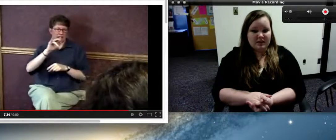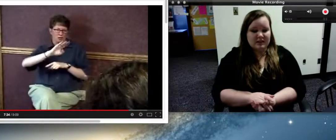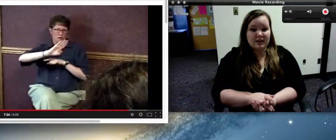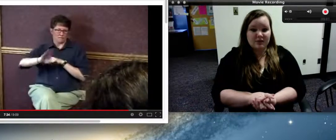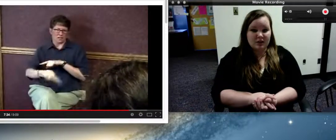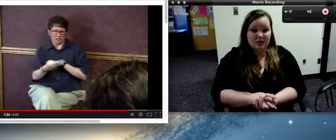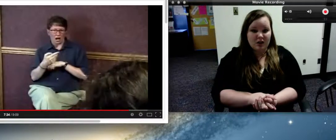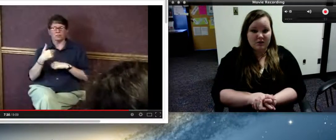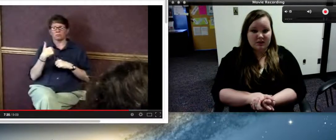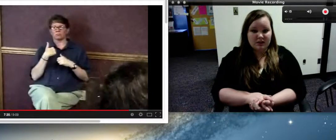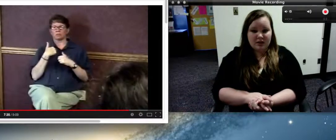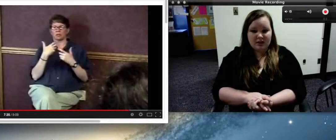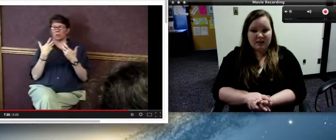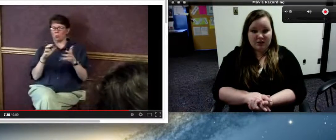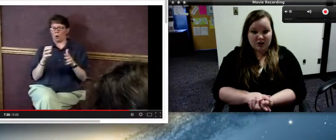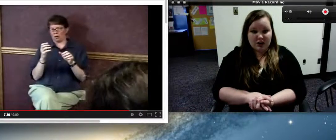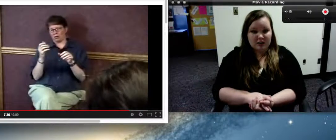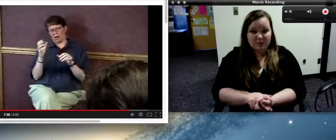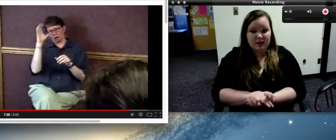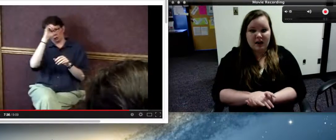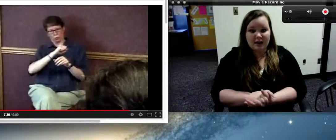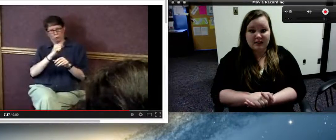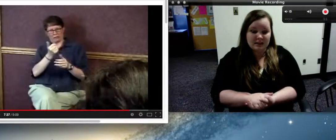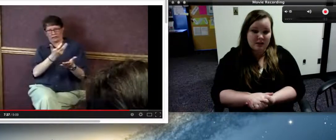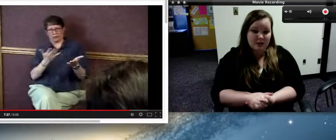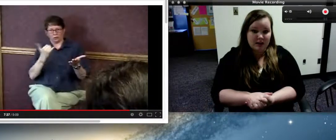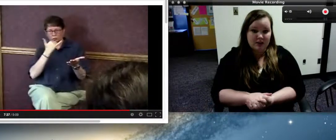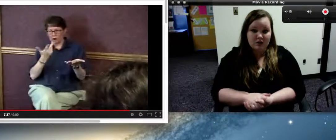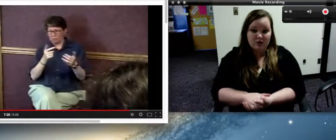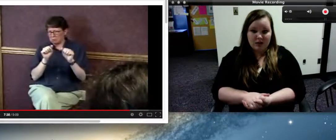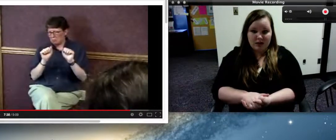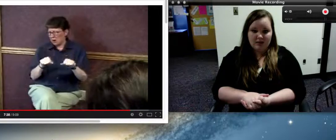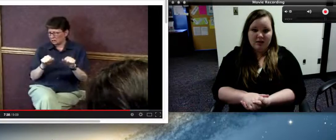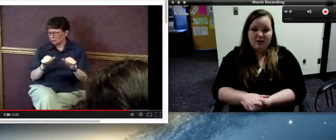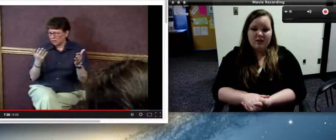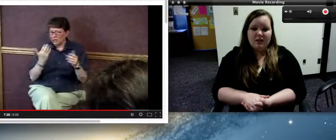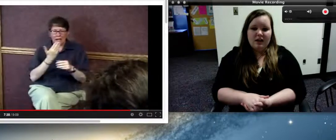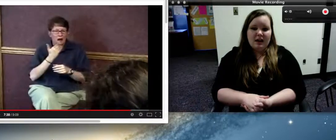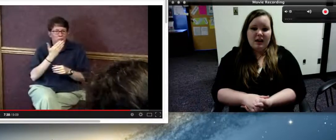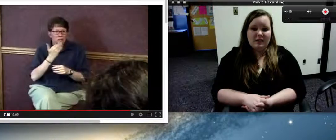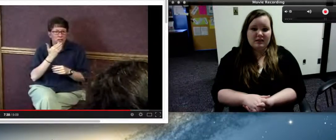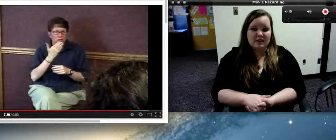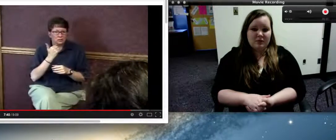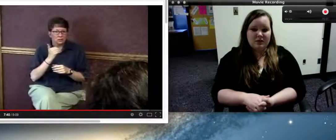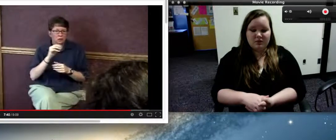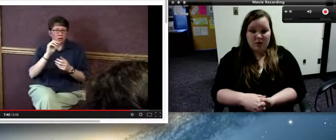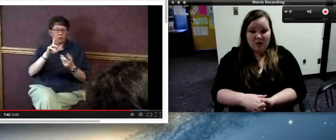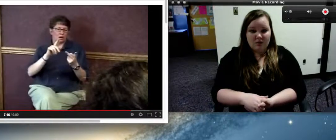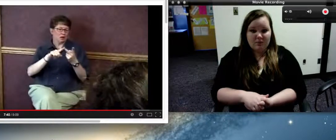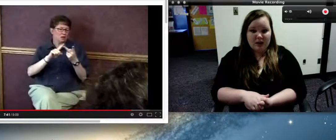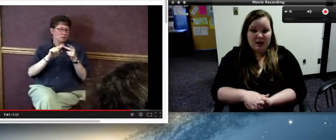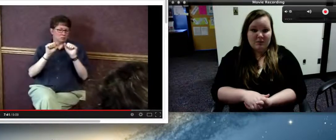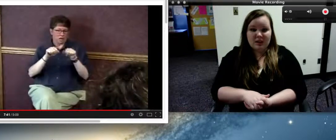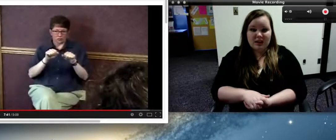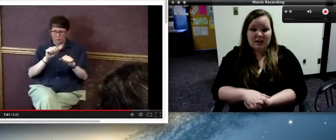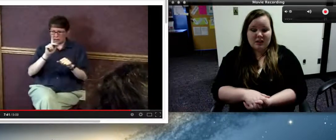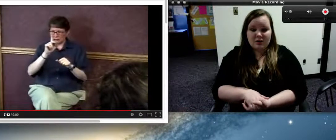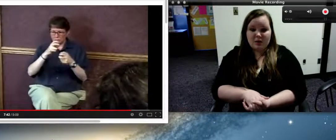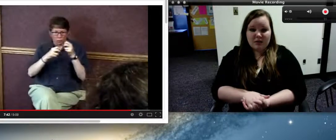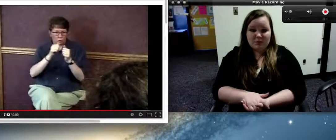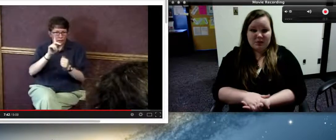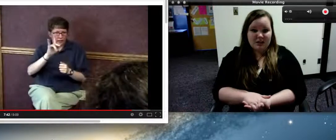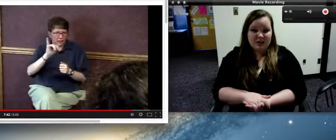going to send Fiona off to go ahead and get her shots, but I'd like to keep Lincoln overnight and see what's wrong. I am thinking